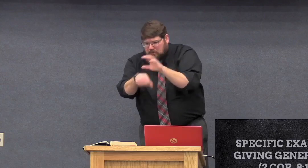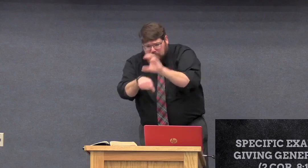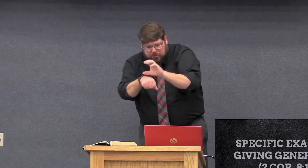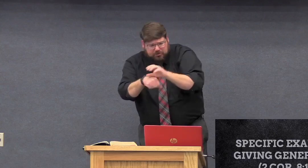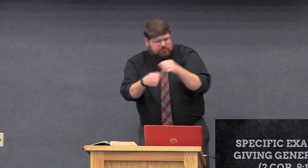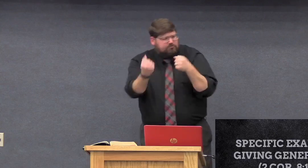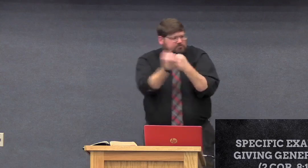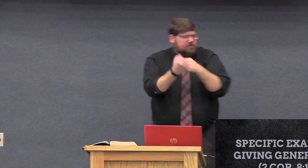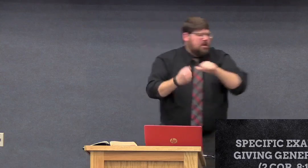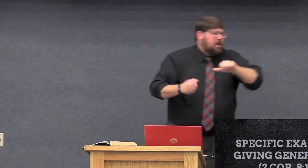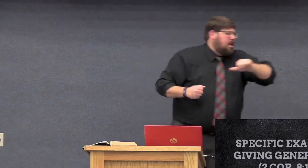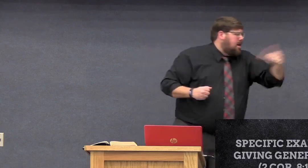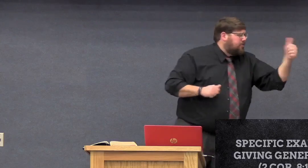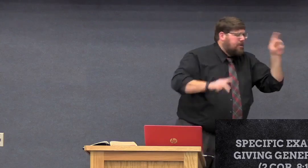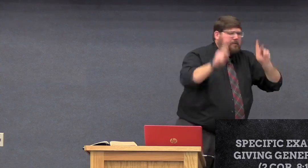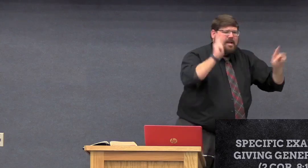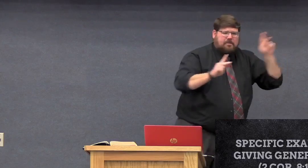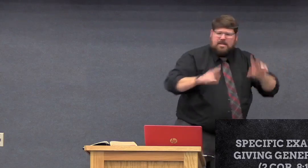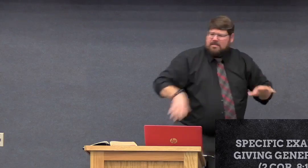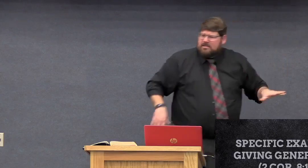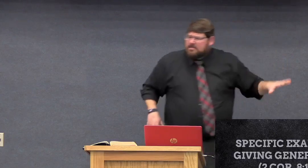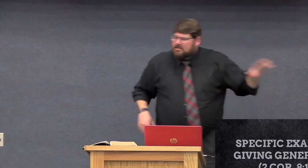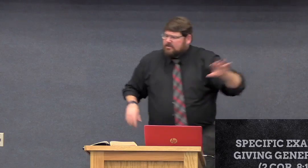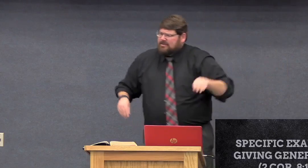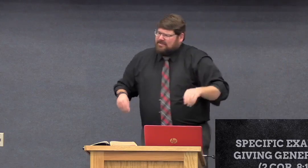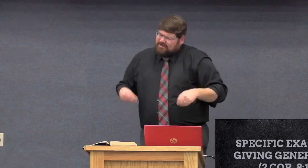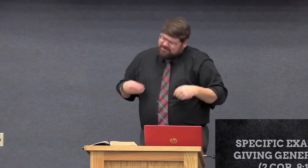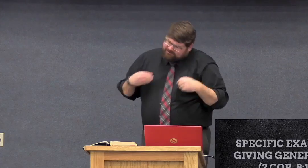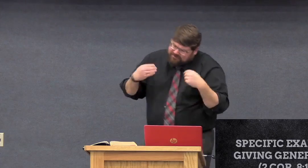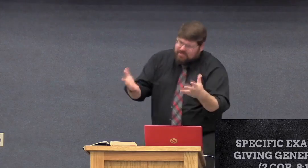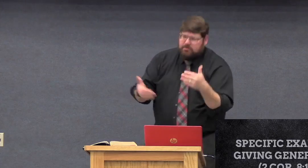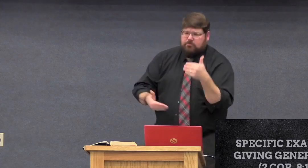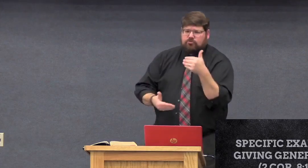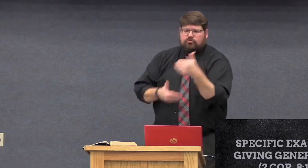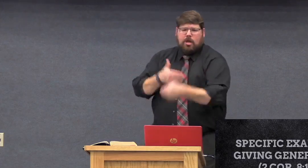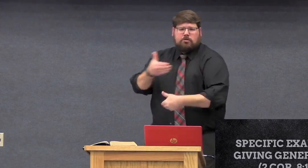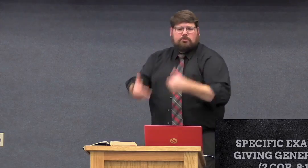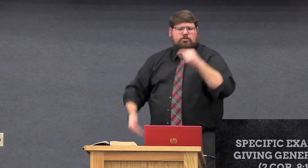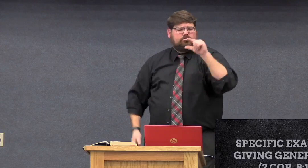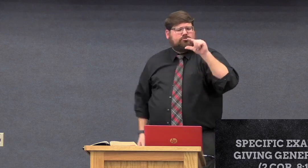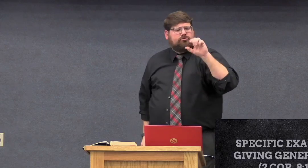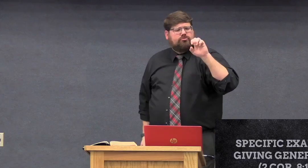work in the local church, to support other people, to give generously.